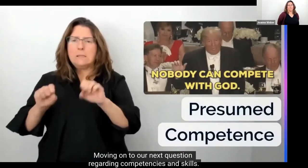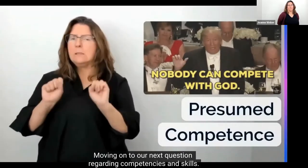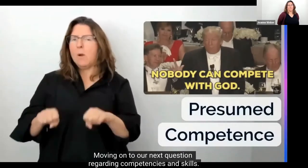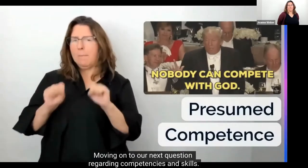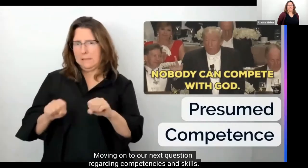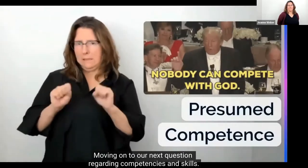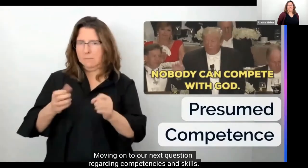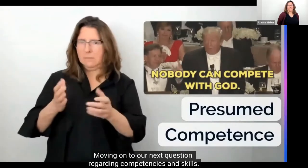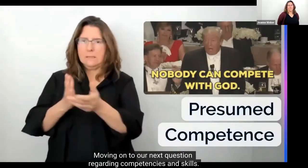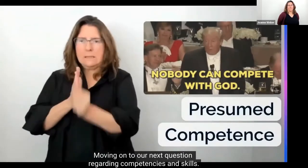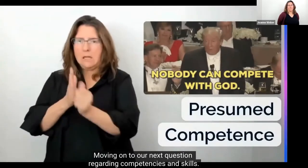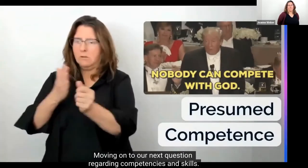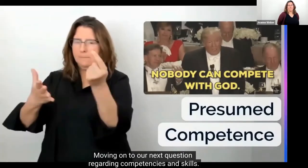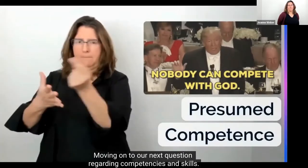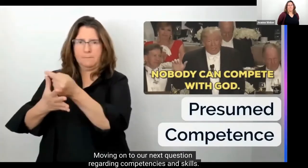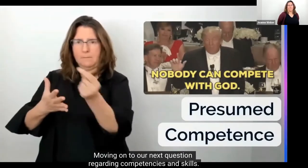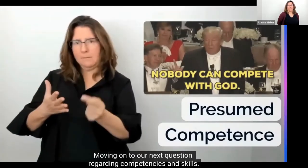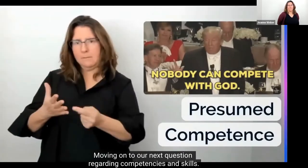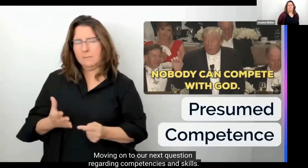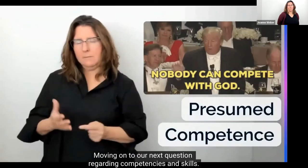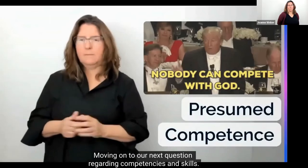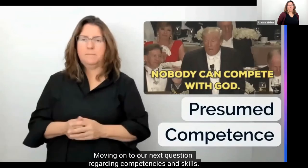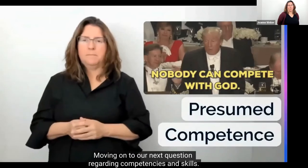regarding competencies and skills.